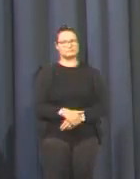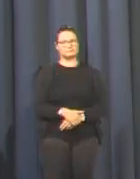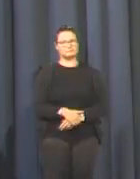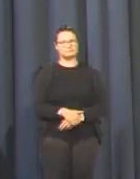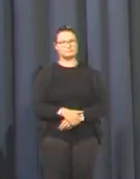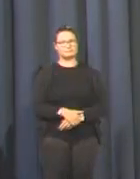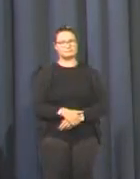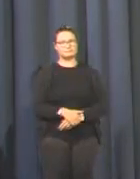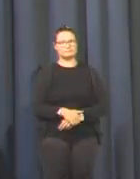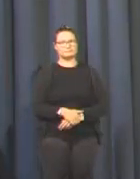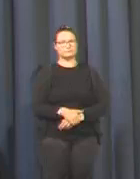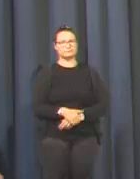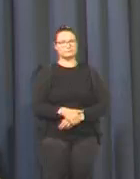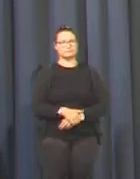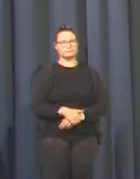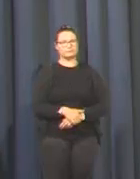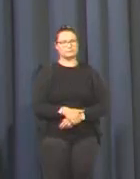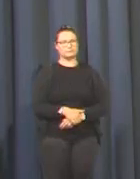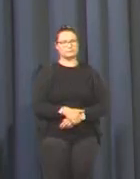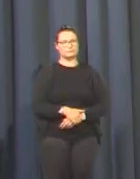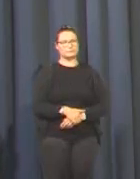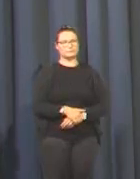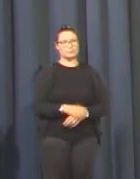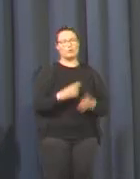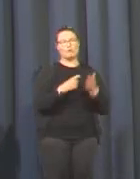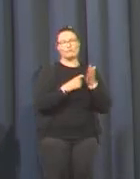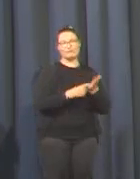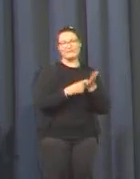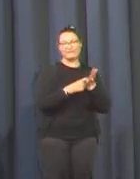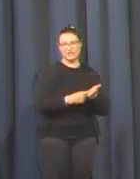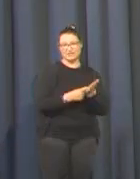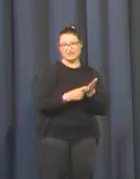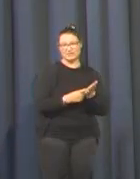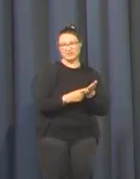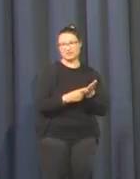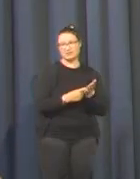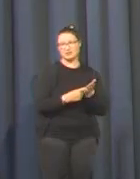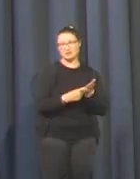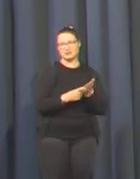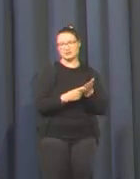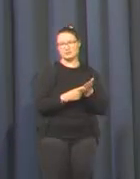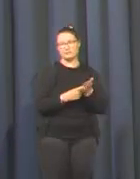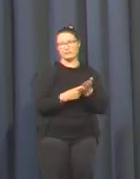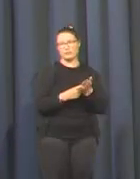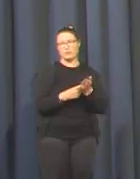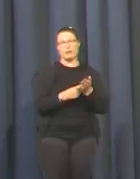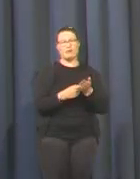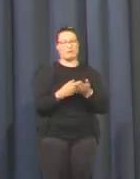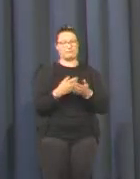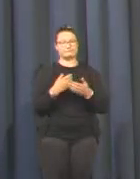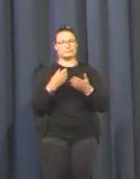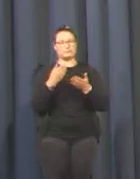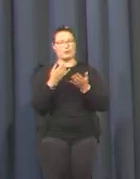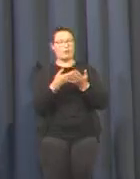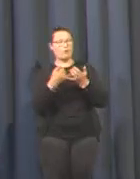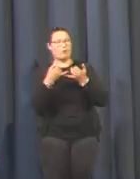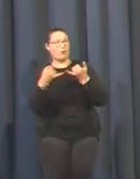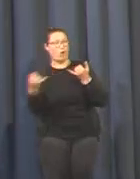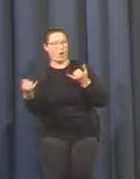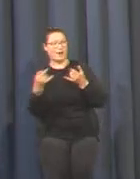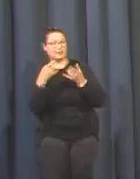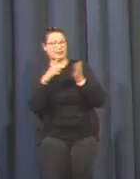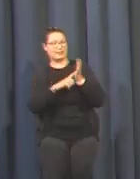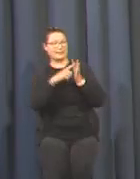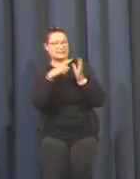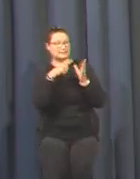What you were referencing there is we bought an online lead monitor from a company